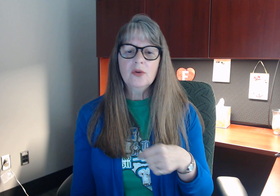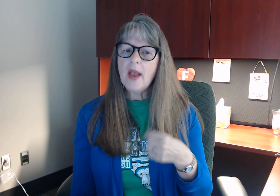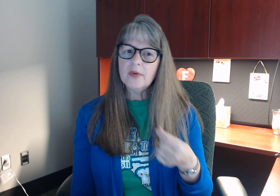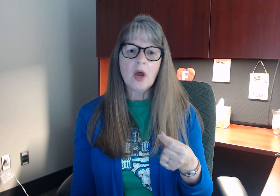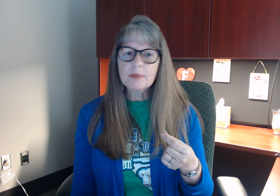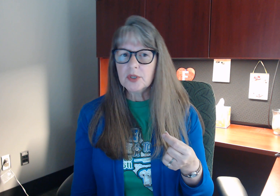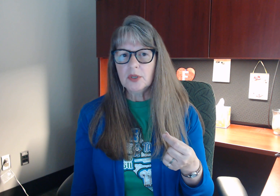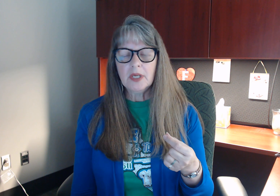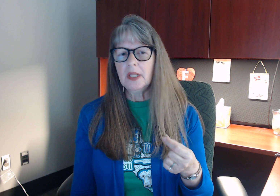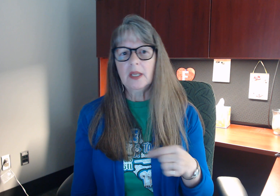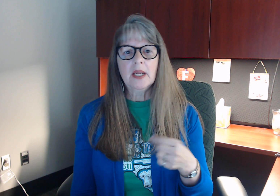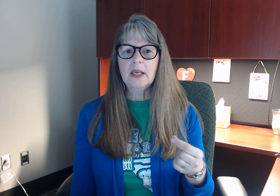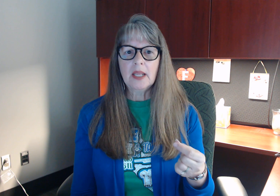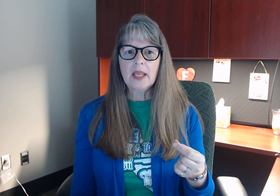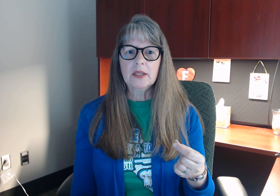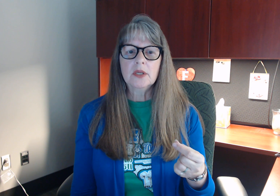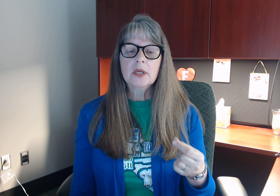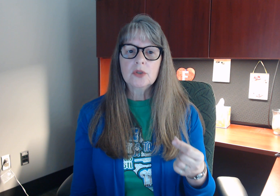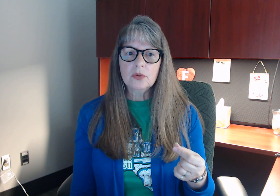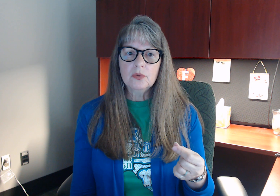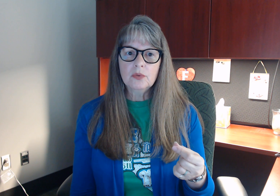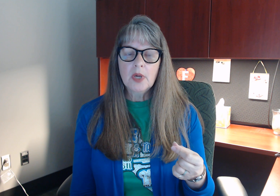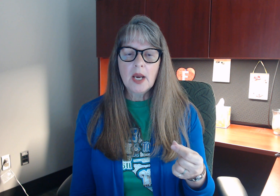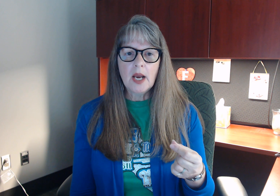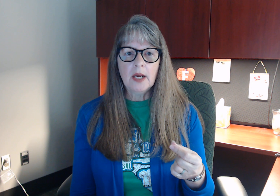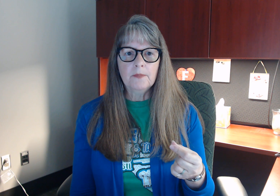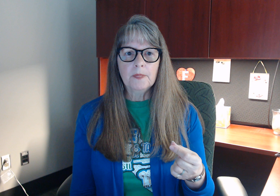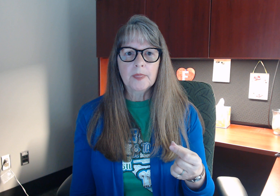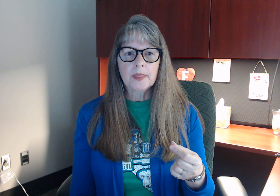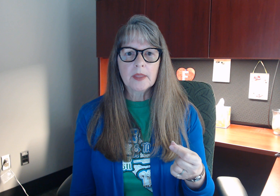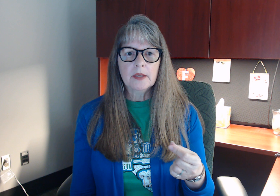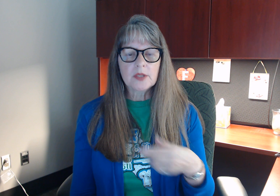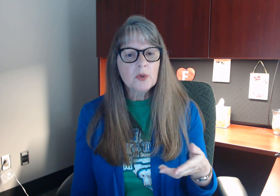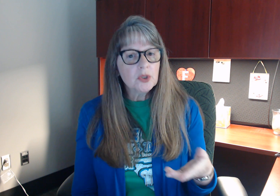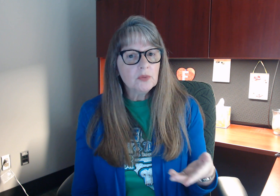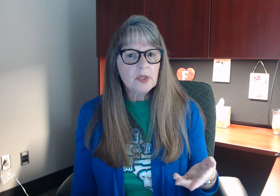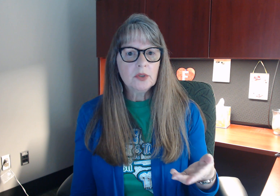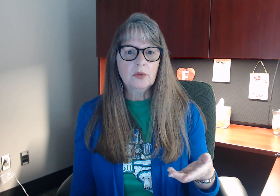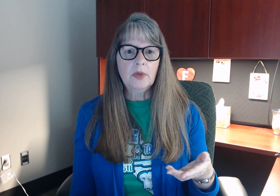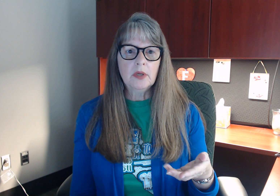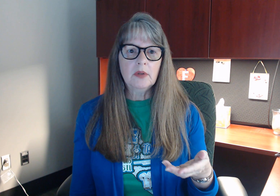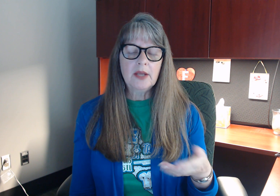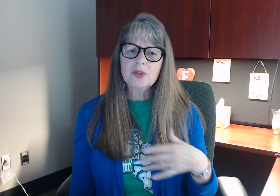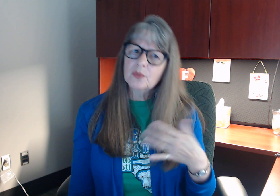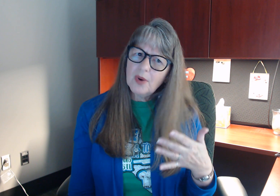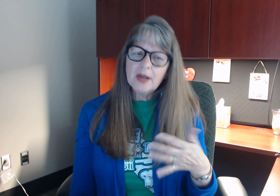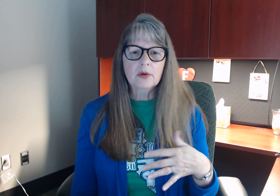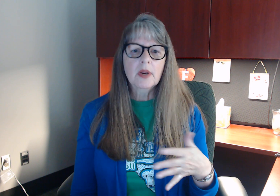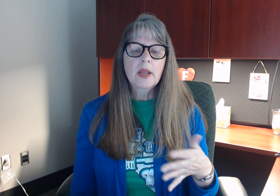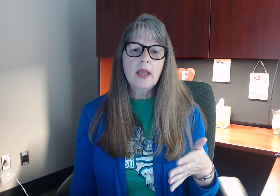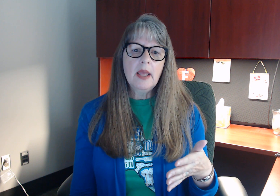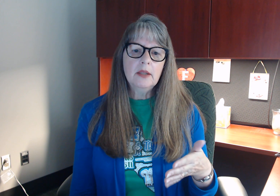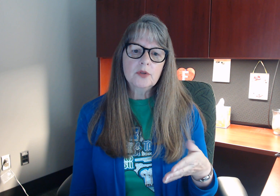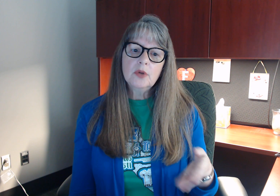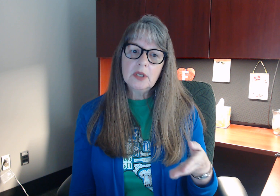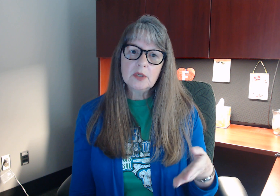an opportunity again and again to say what you need to, and they'll ask you what, and so you can explain